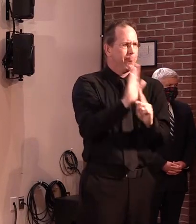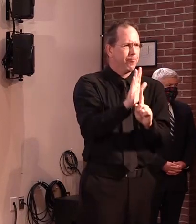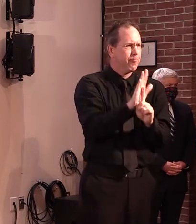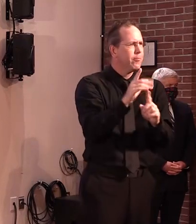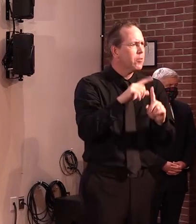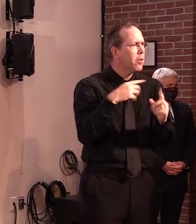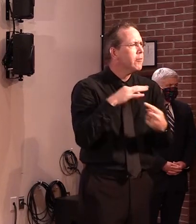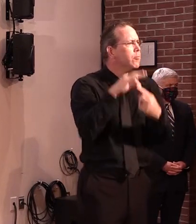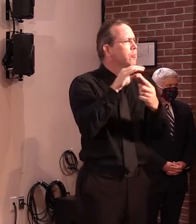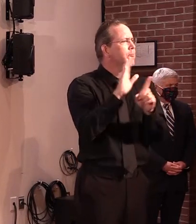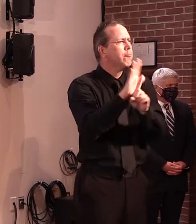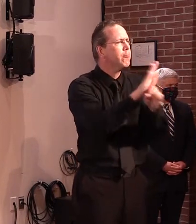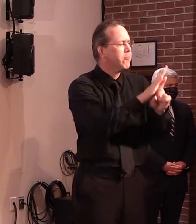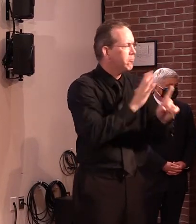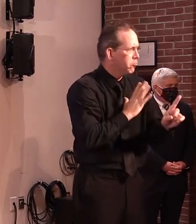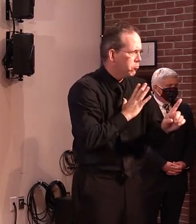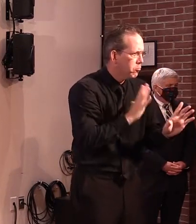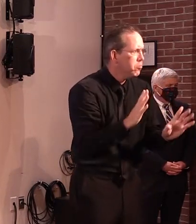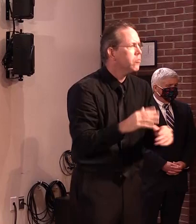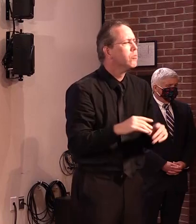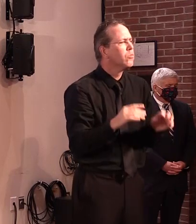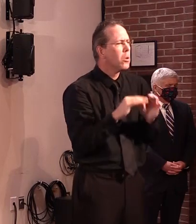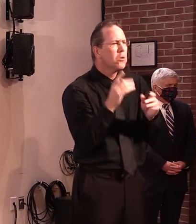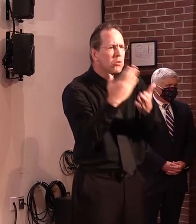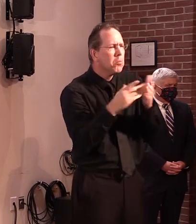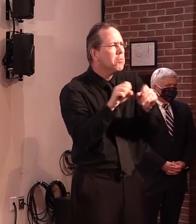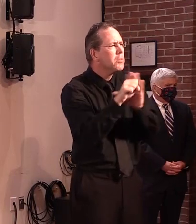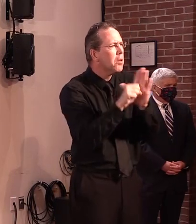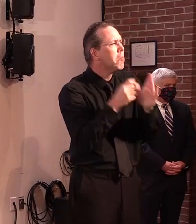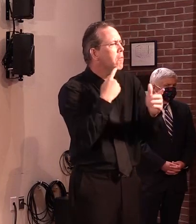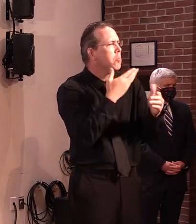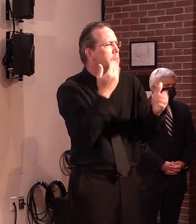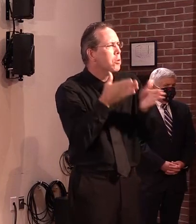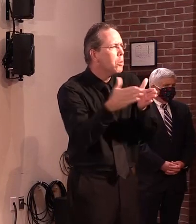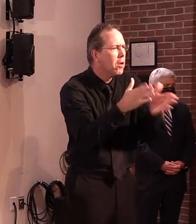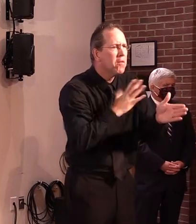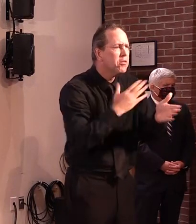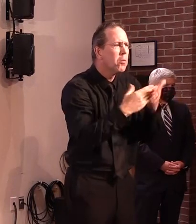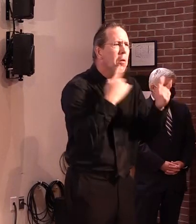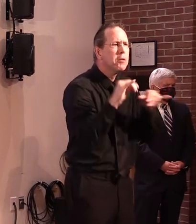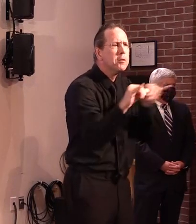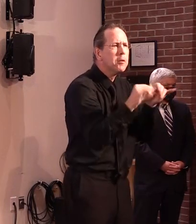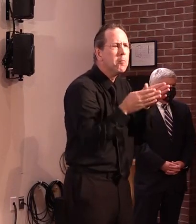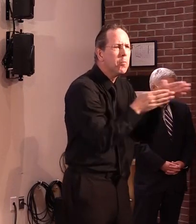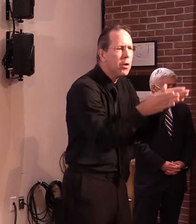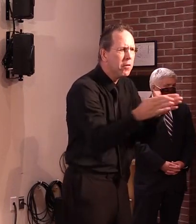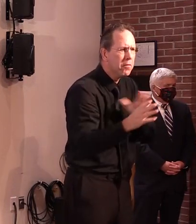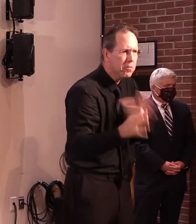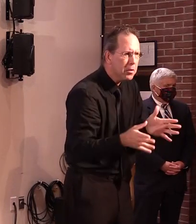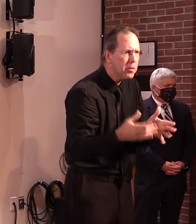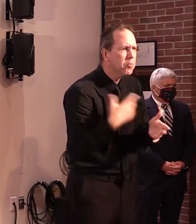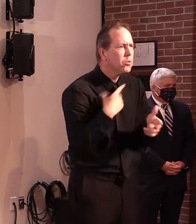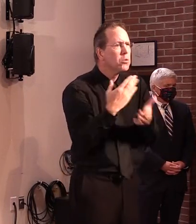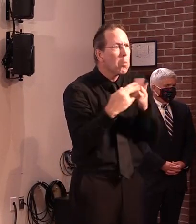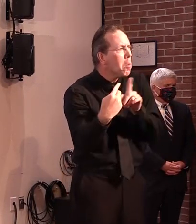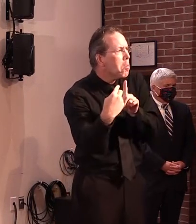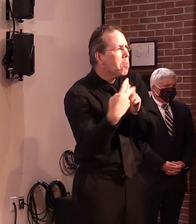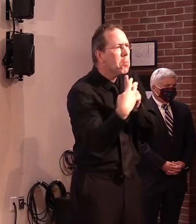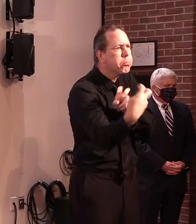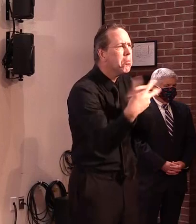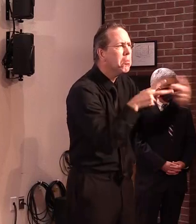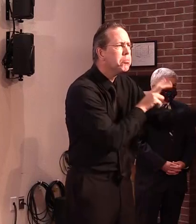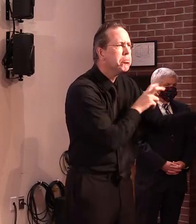nonetheless, there are some commonalities. And if we adopt the commonalities that you've done, I believe that as we enter the